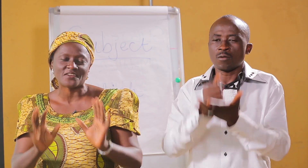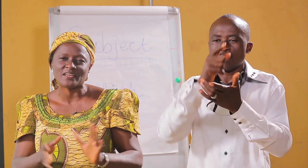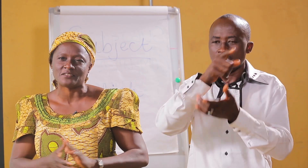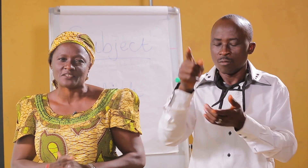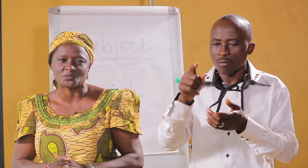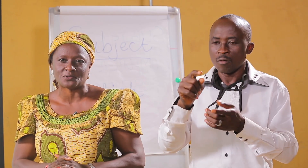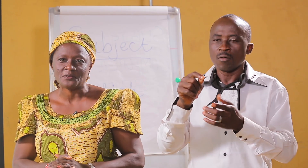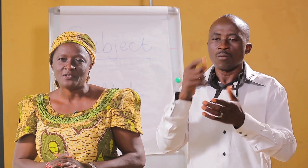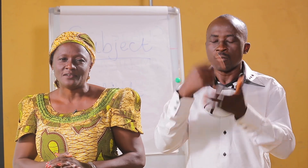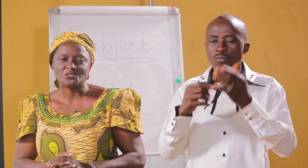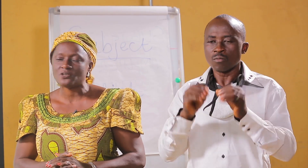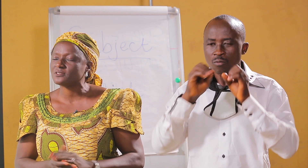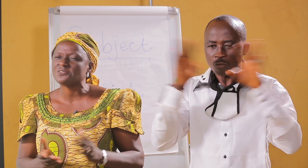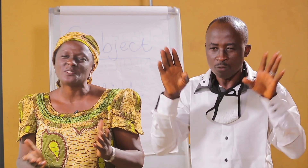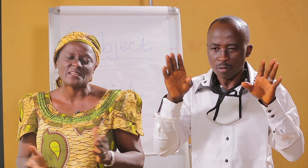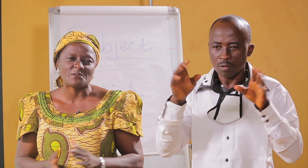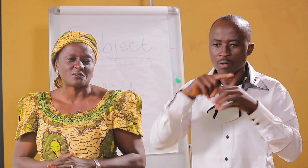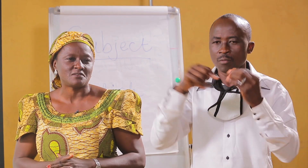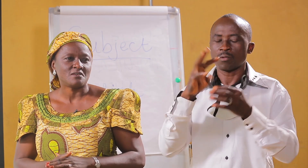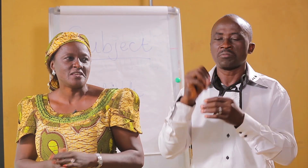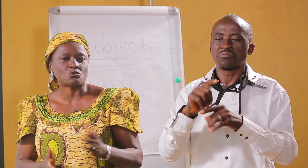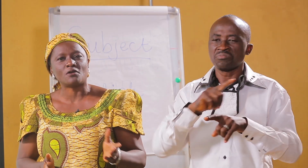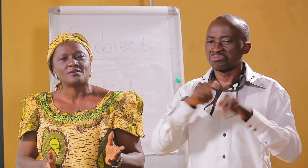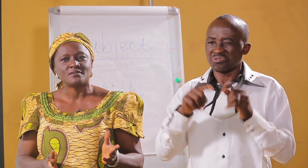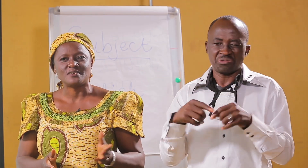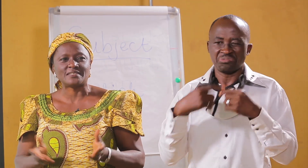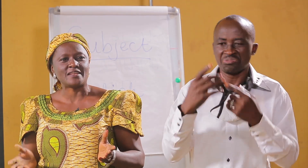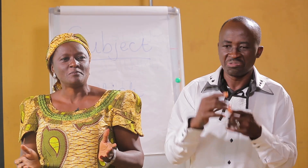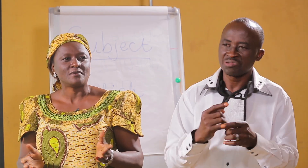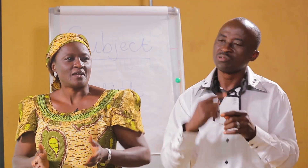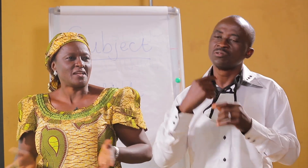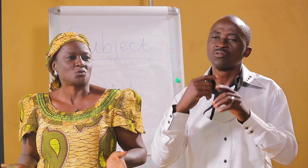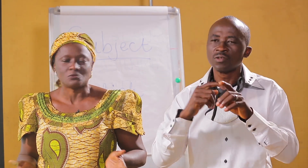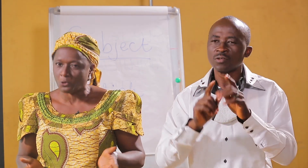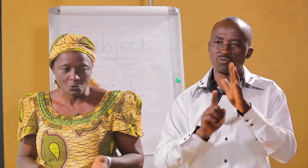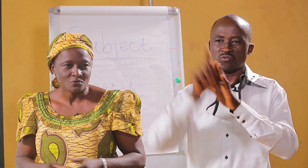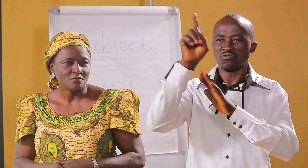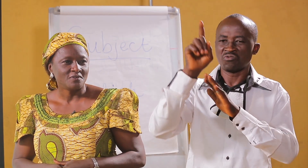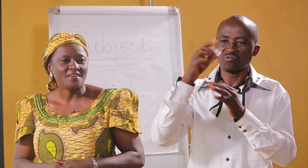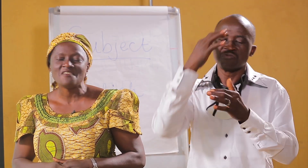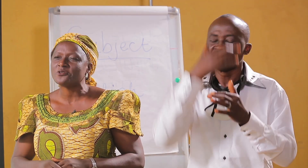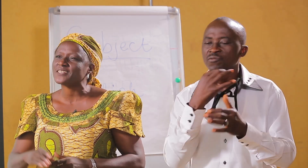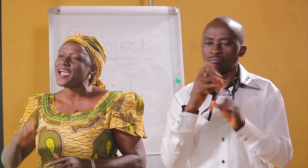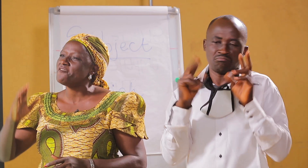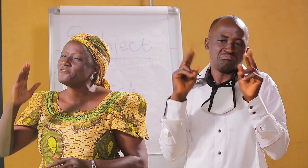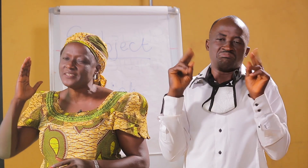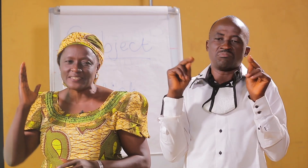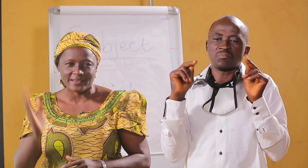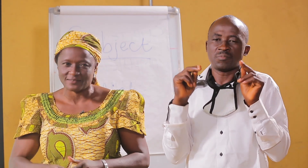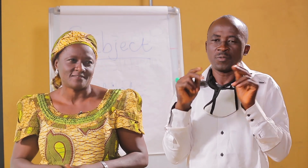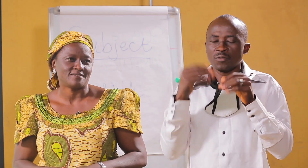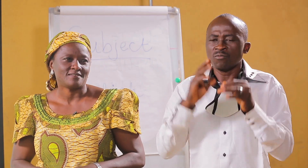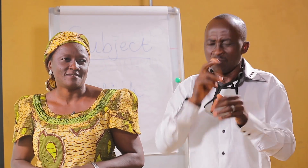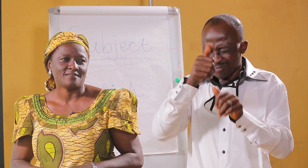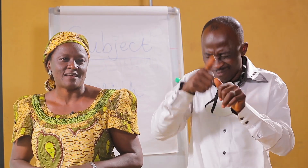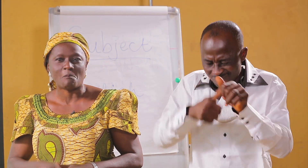a very clear description. You just don't go telling us he is tall, he is slim, and that's all. No. Give us every